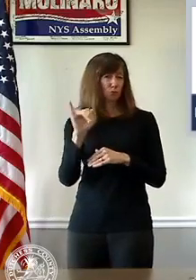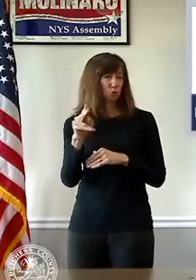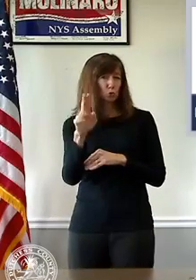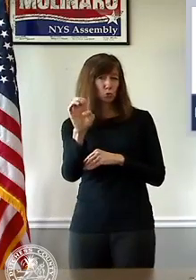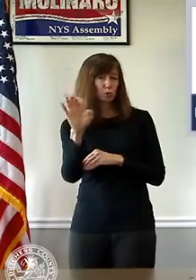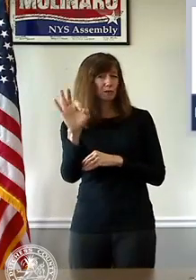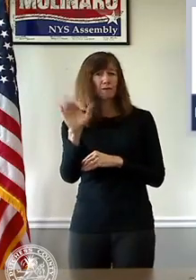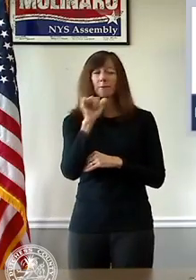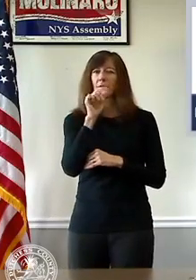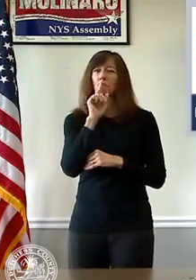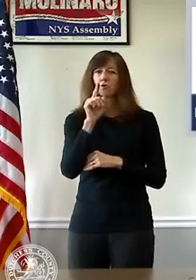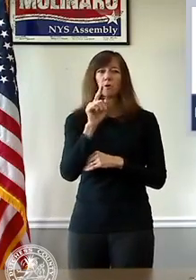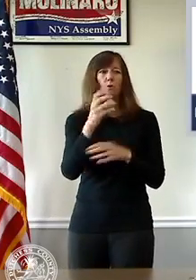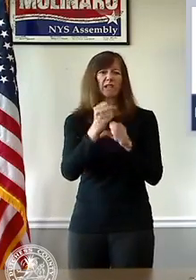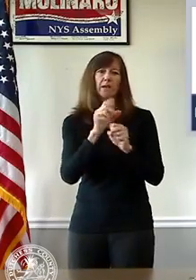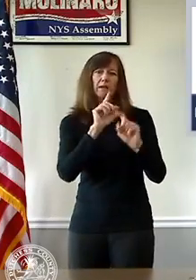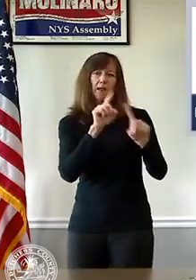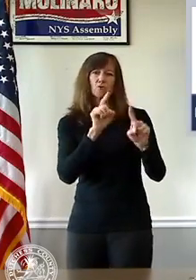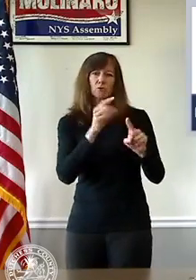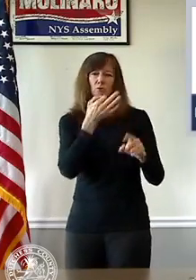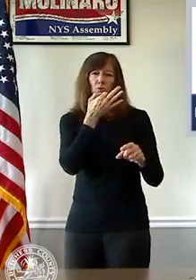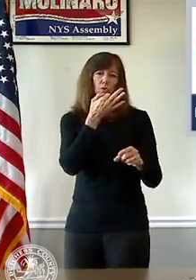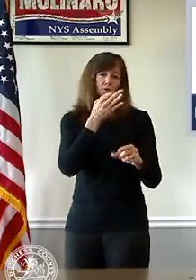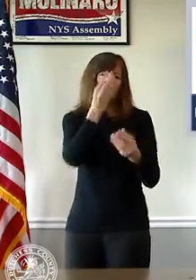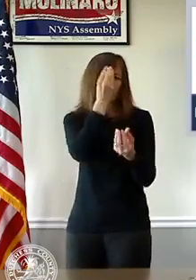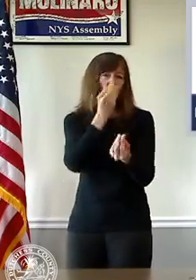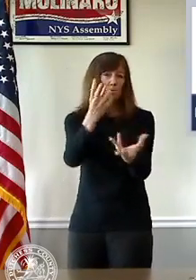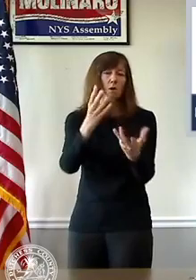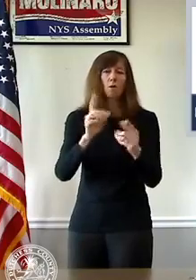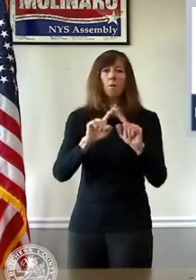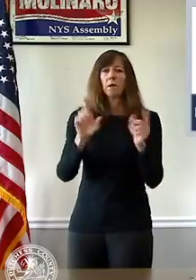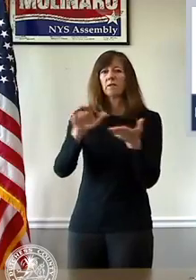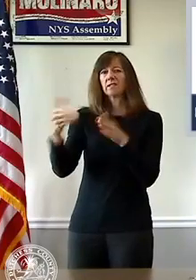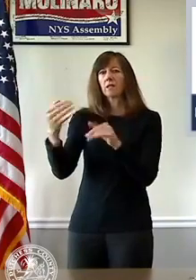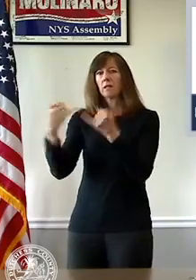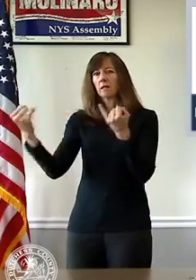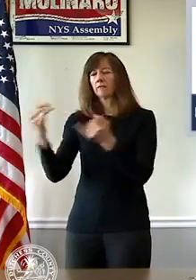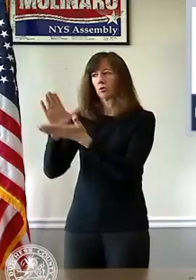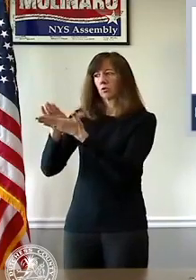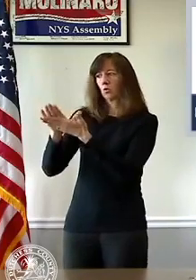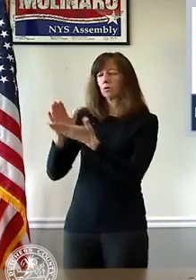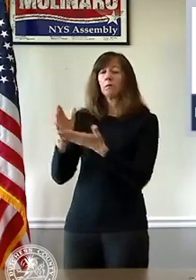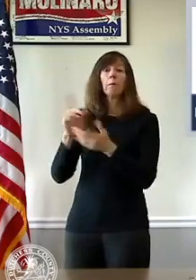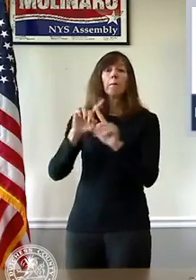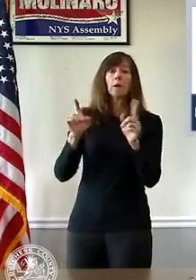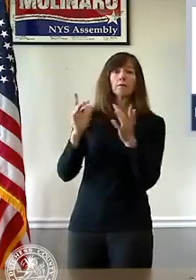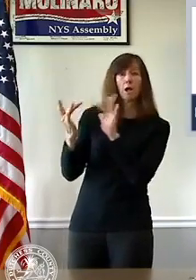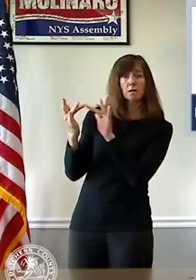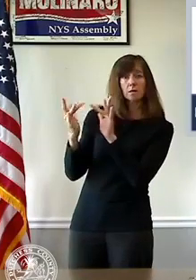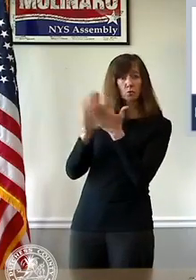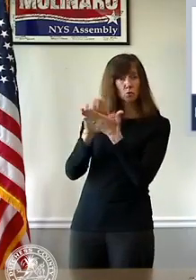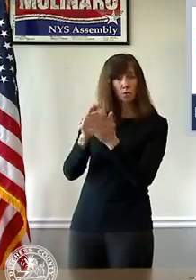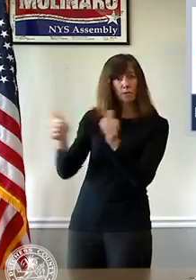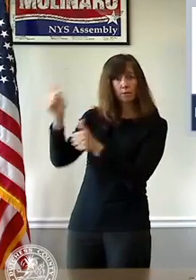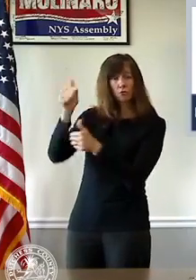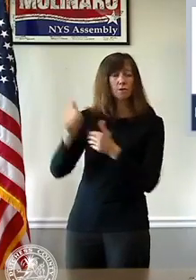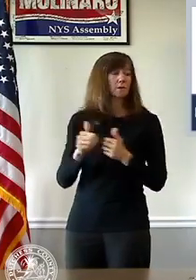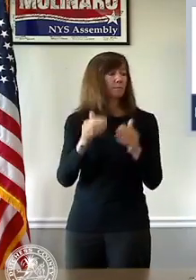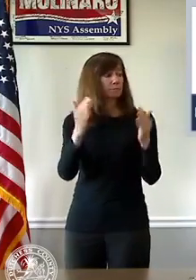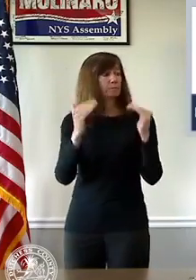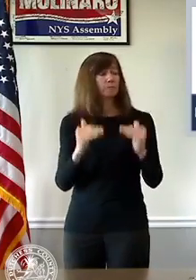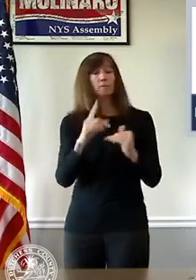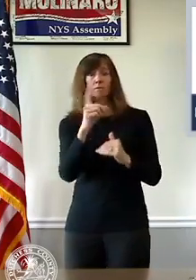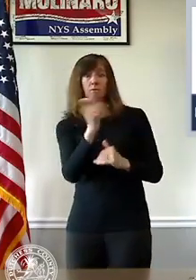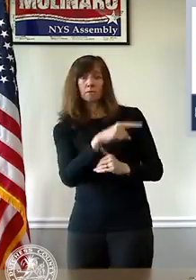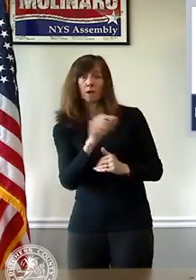We'll get you an answer so that you know what that deadline is. But please reach out to your school district administration. Amanda, will schools open in